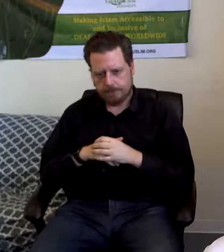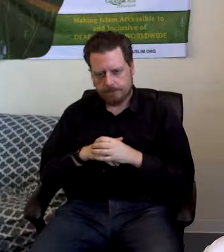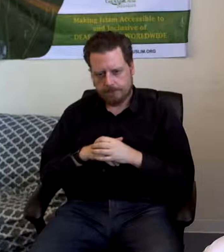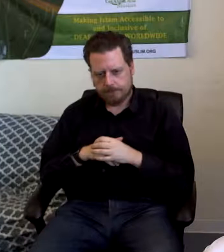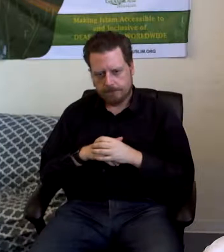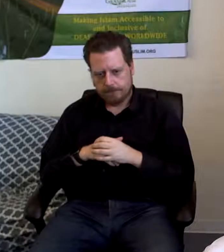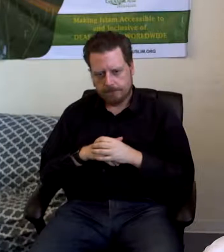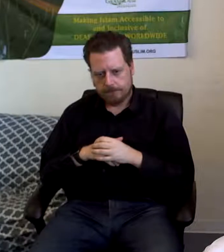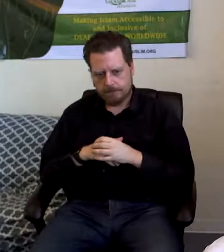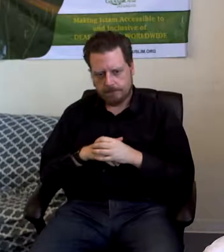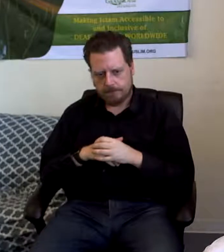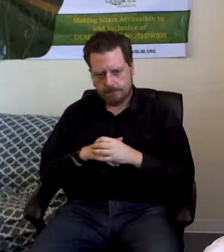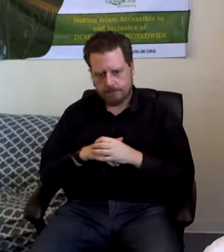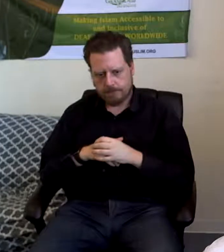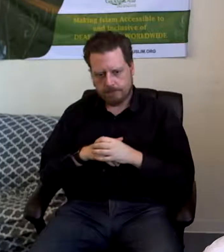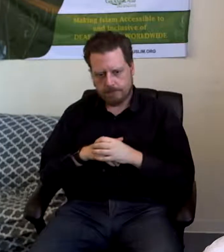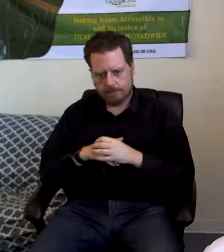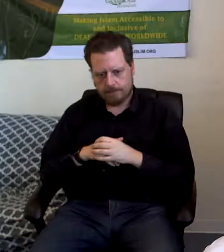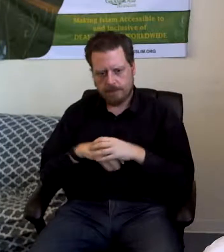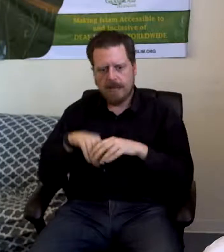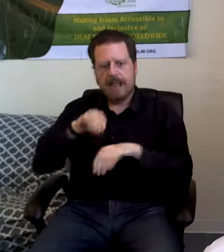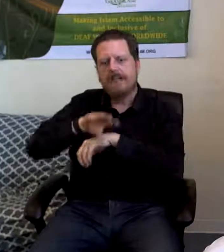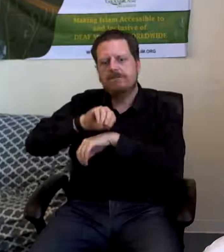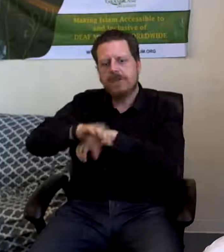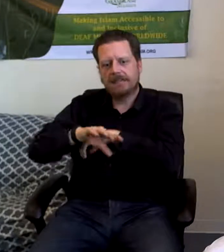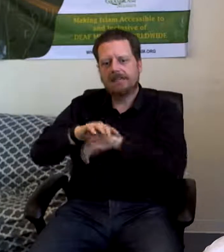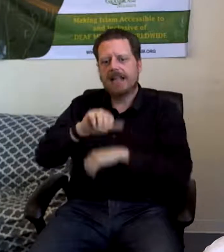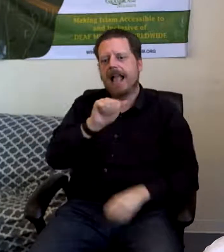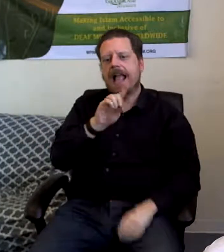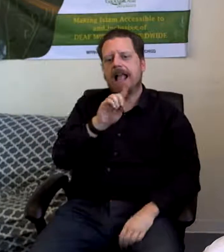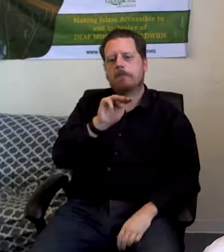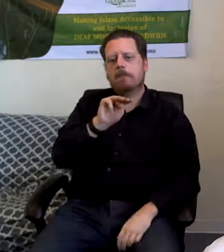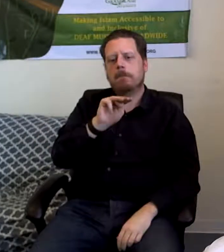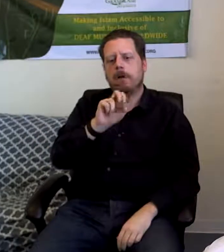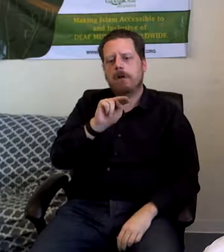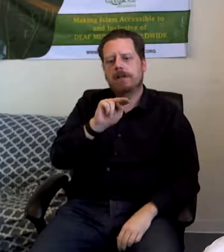The difference between admonishment and advice.